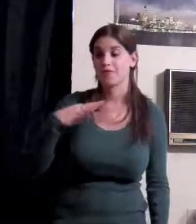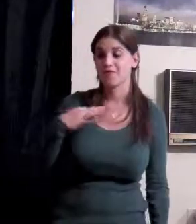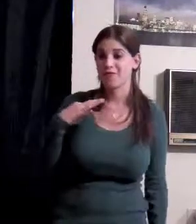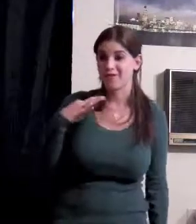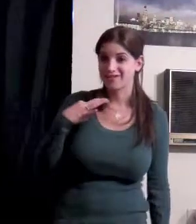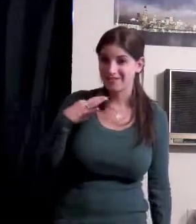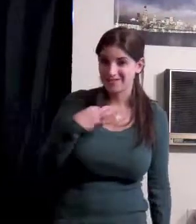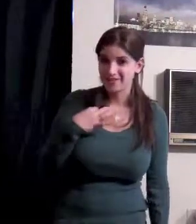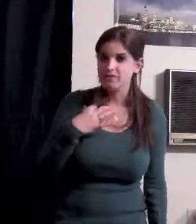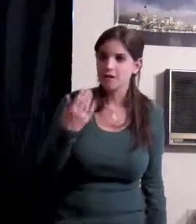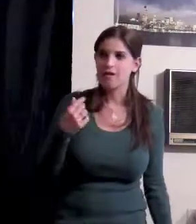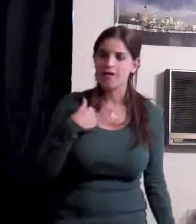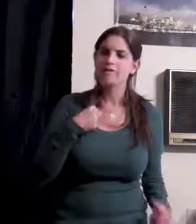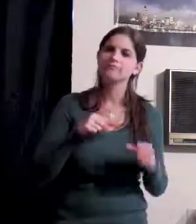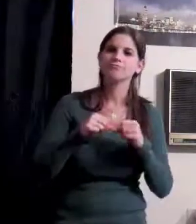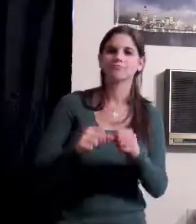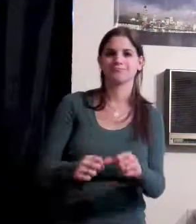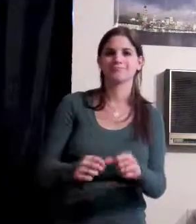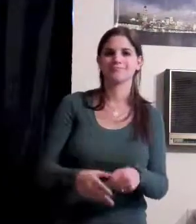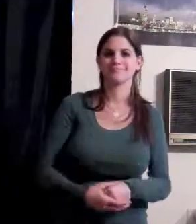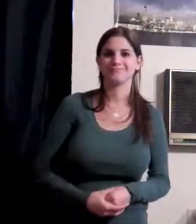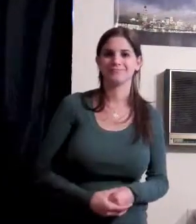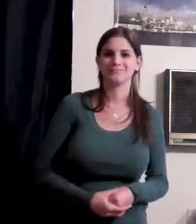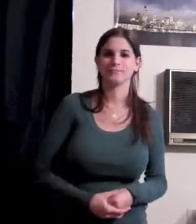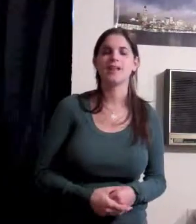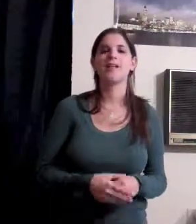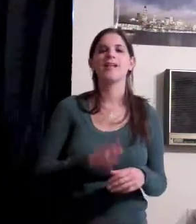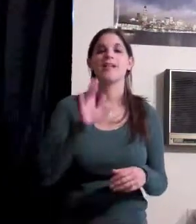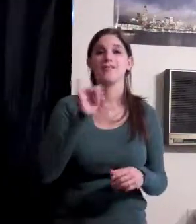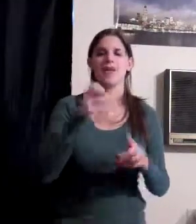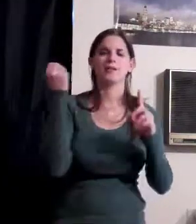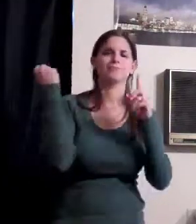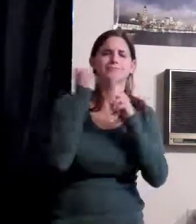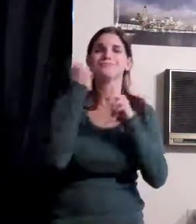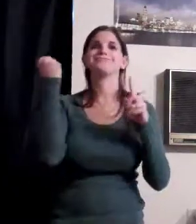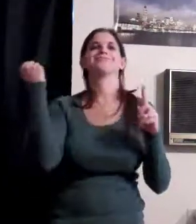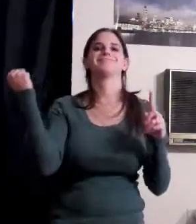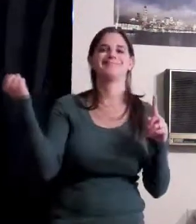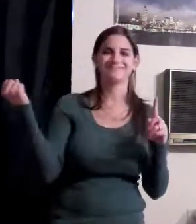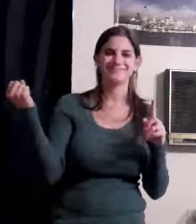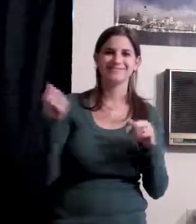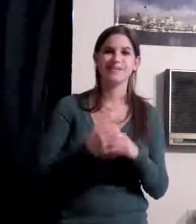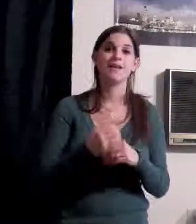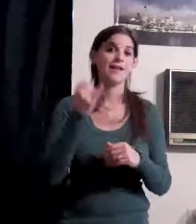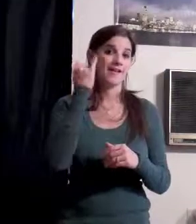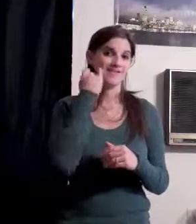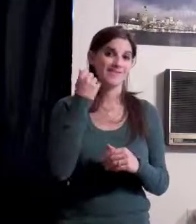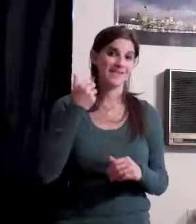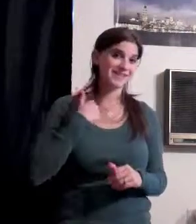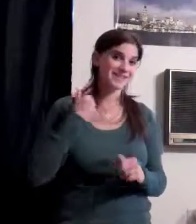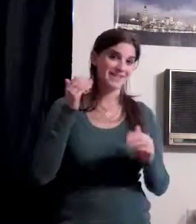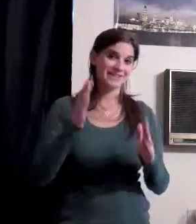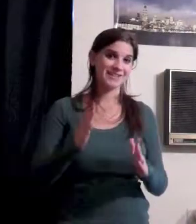epiphany of them all. Even when a Canadian cheats the system, they do it in a way that benefits society.